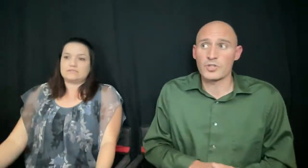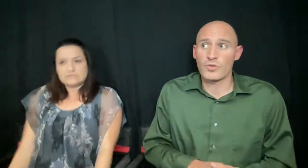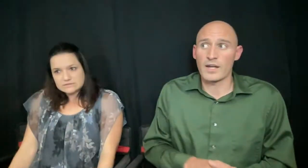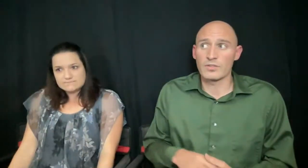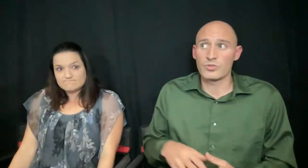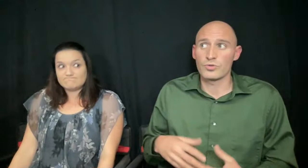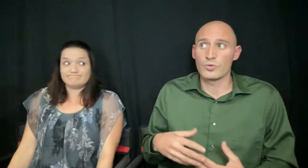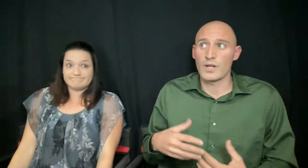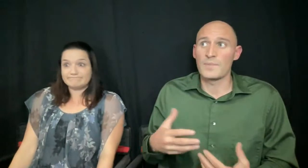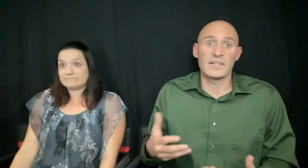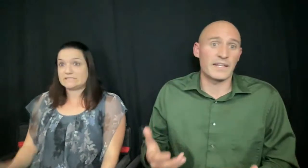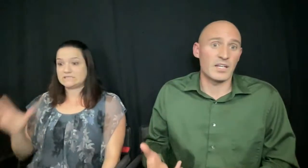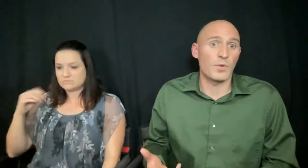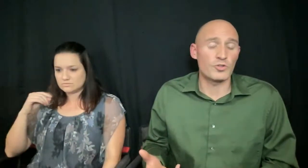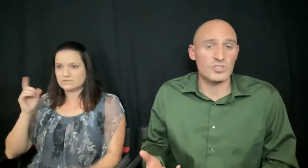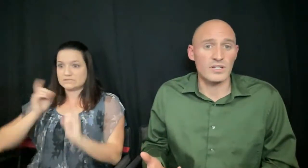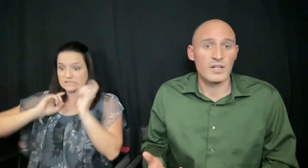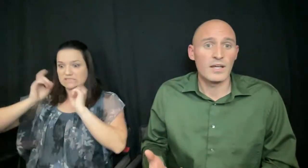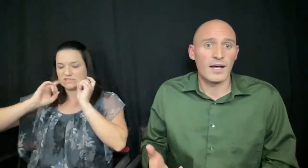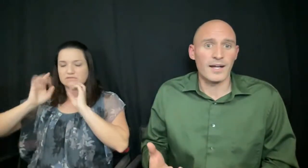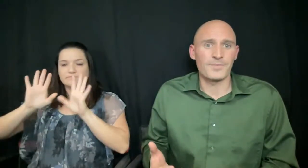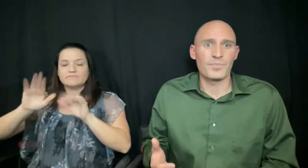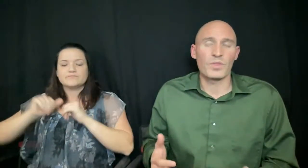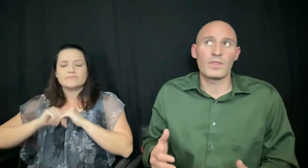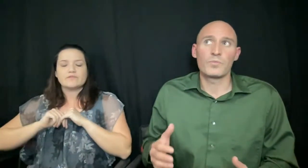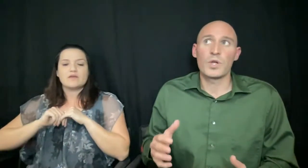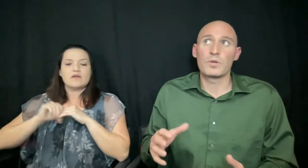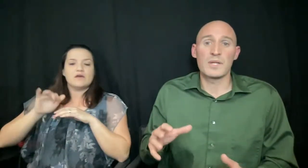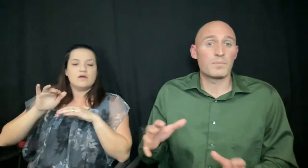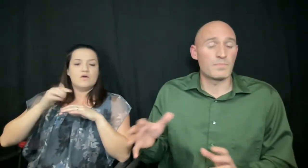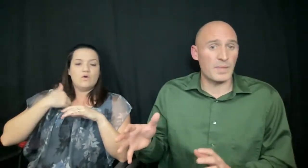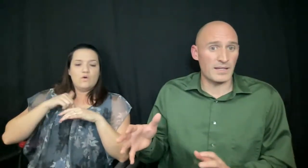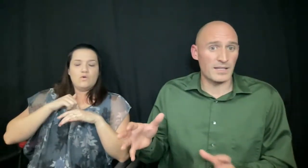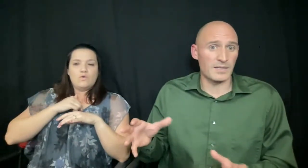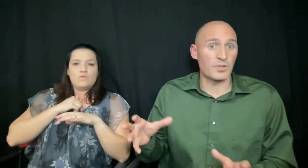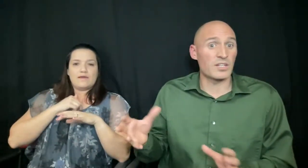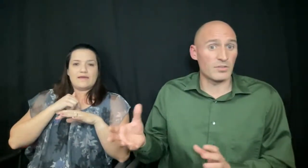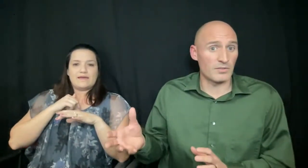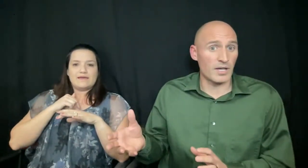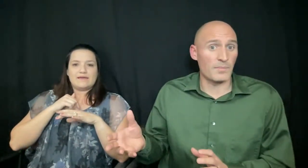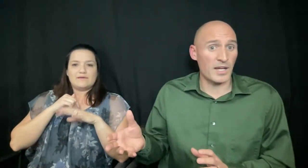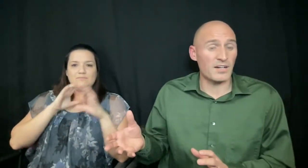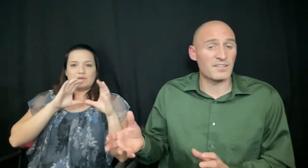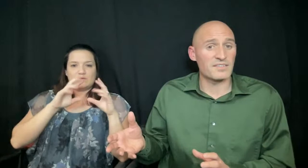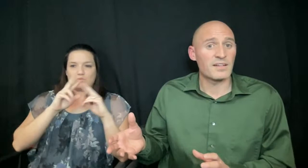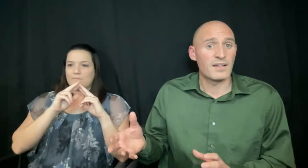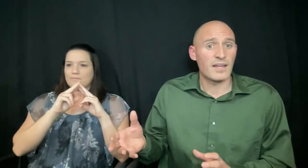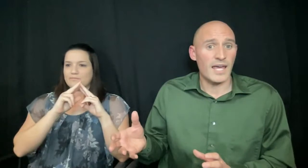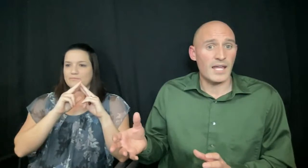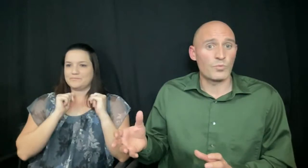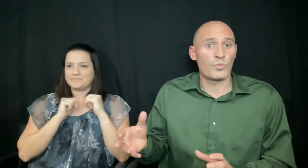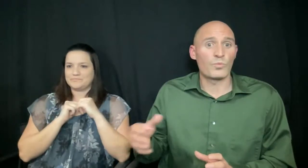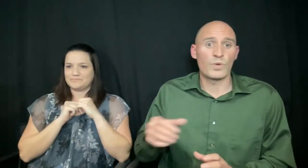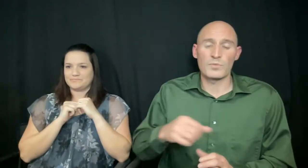trying to emulate an emotion, we would be put into pairs, and one